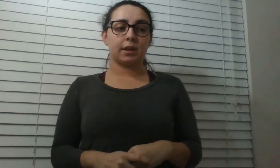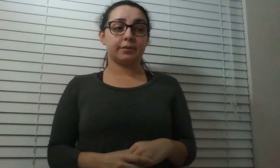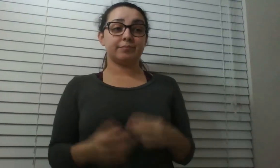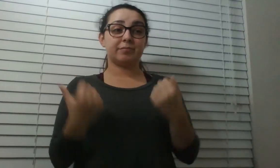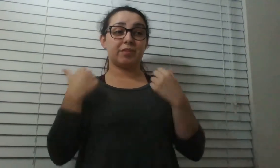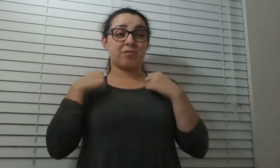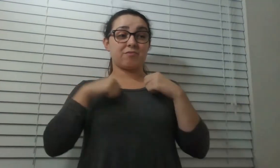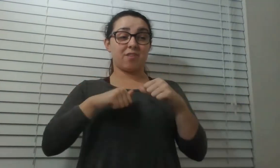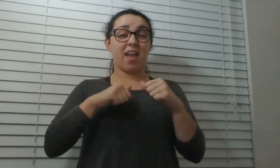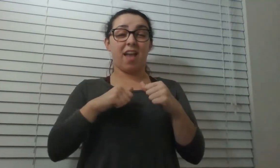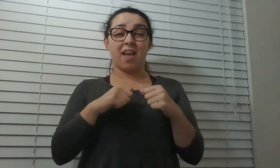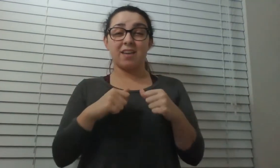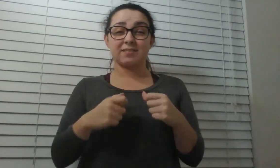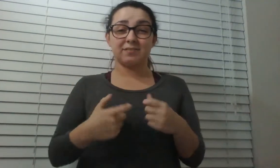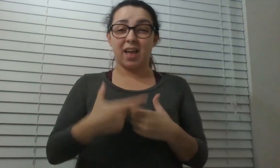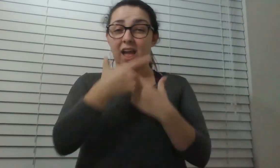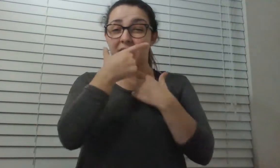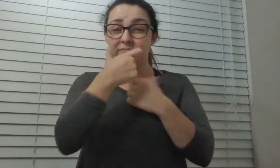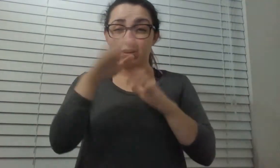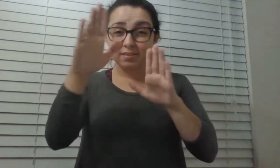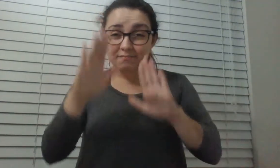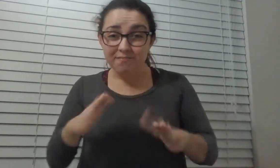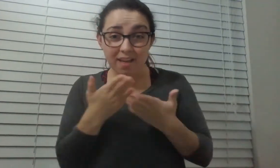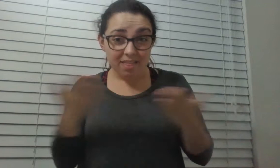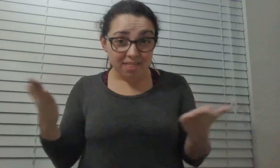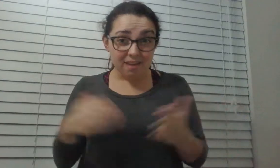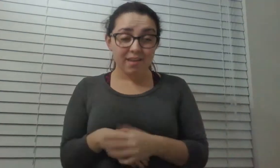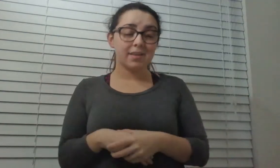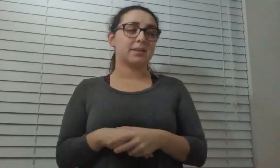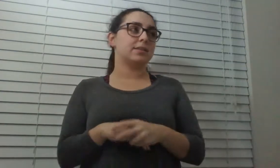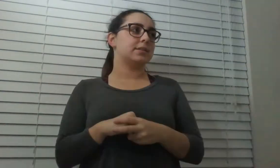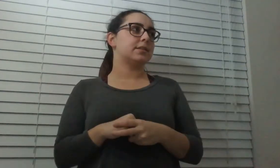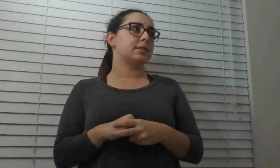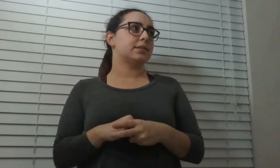can get bigger than what you already offered. Well, there's more. All right.